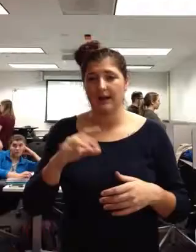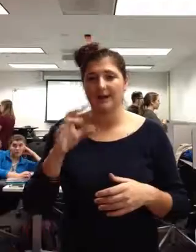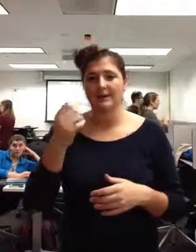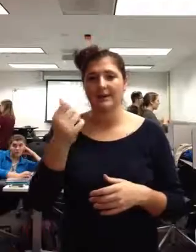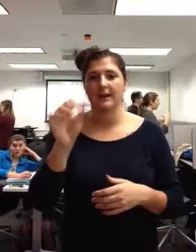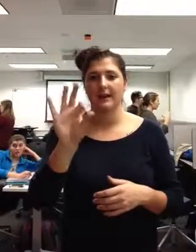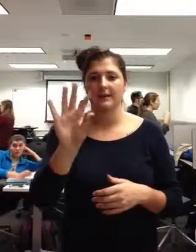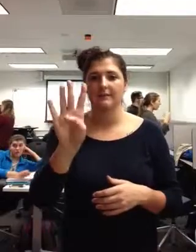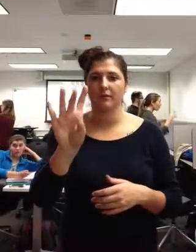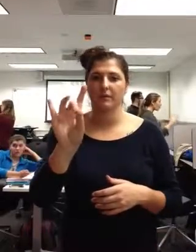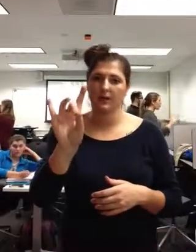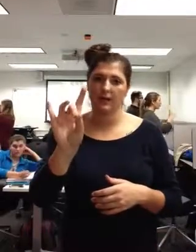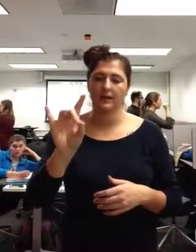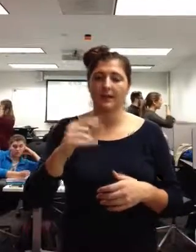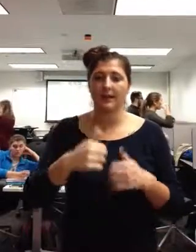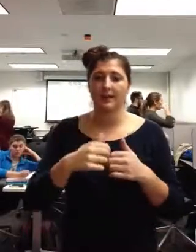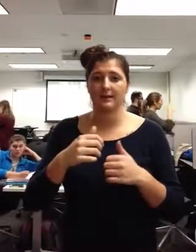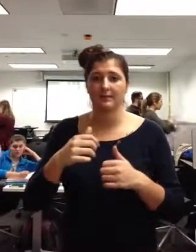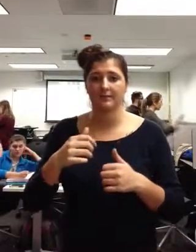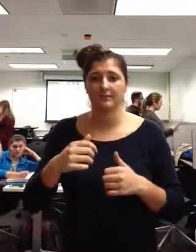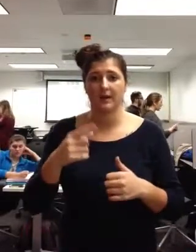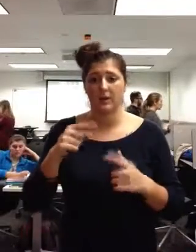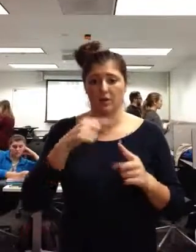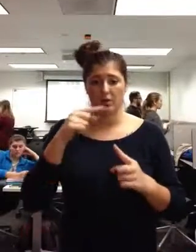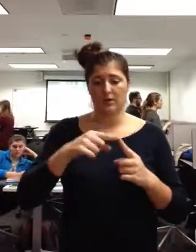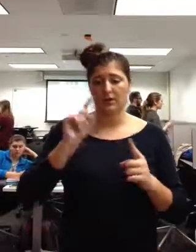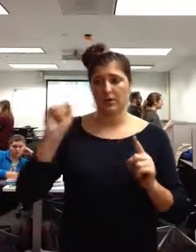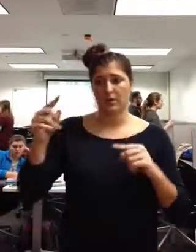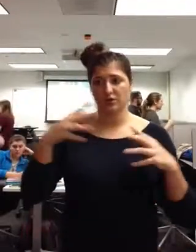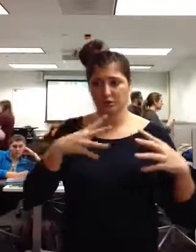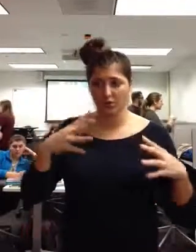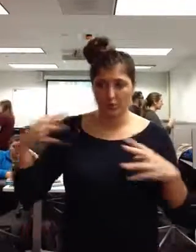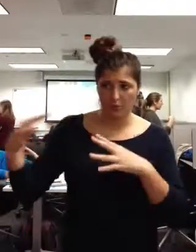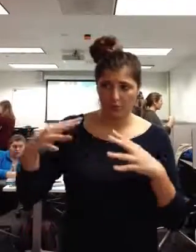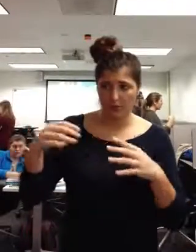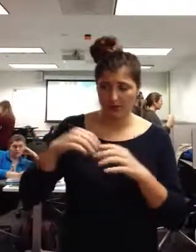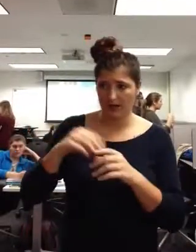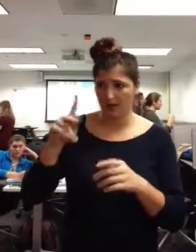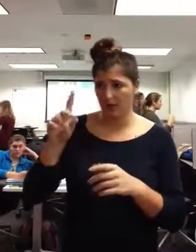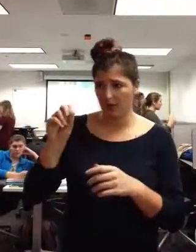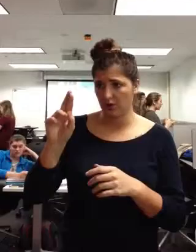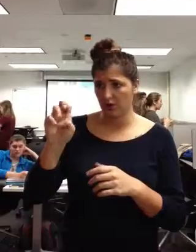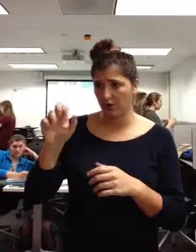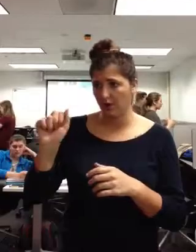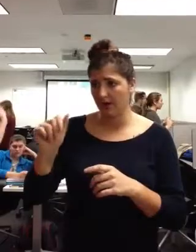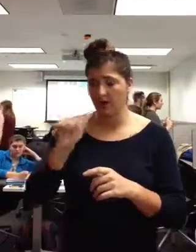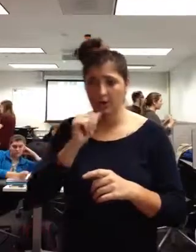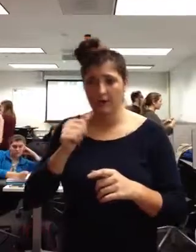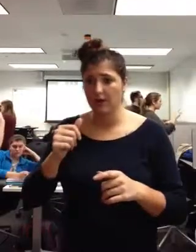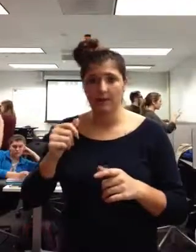That means that when the American Army went to war in Korea, it was desegregated, whereas it had been segregated during World War